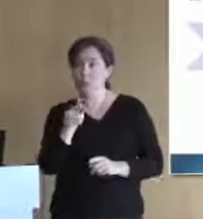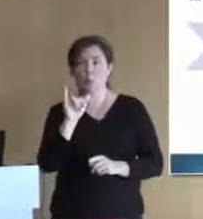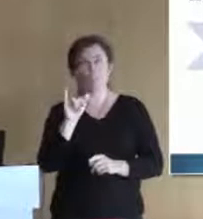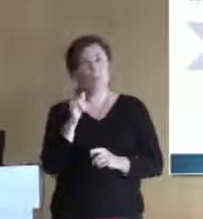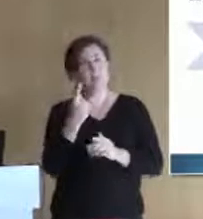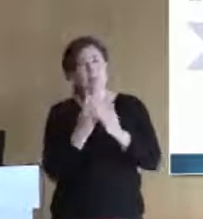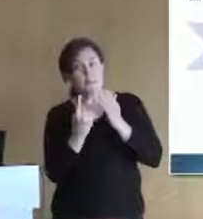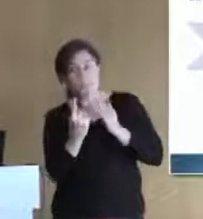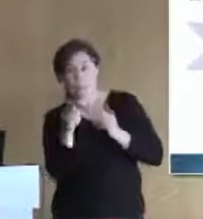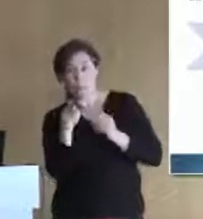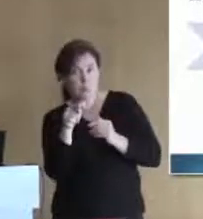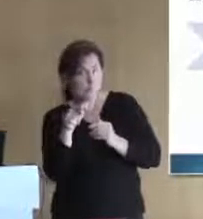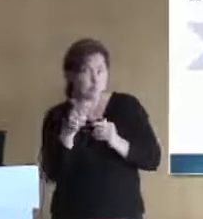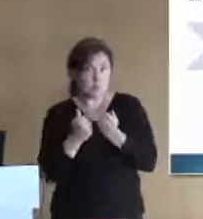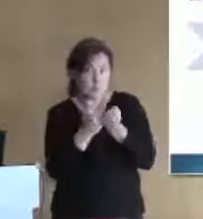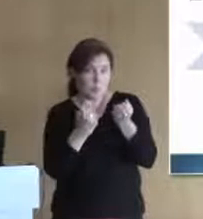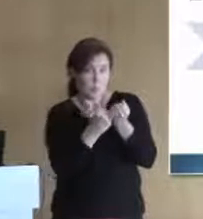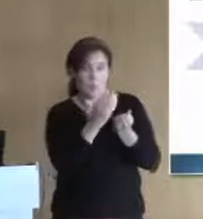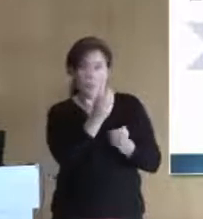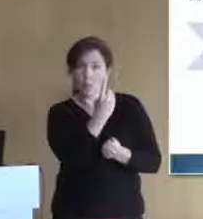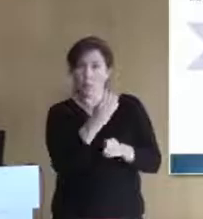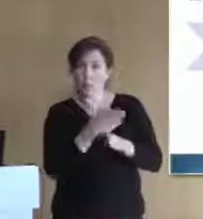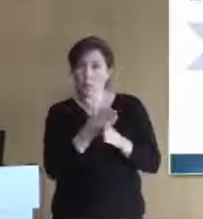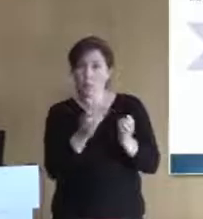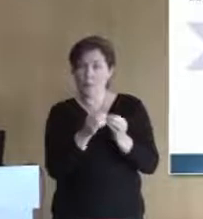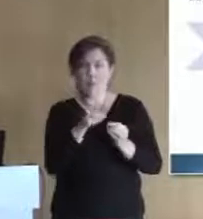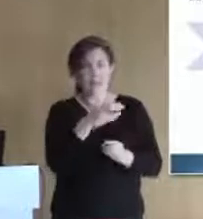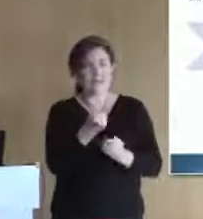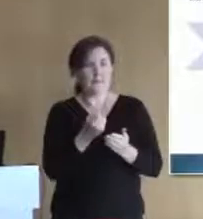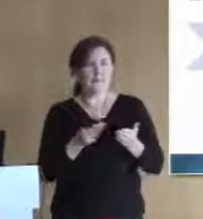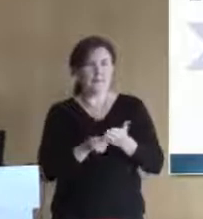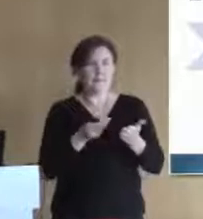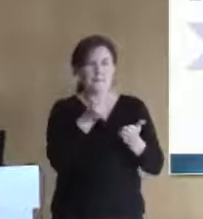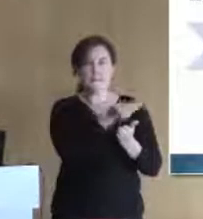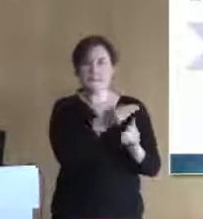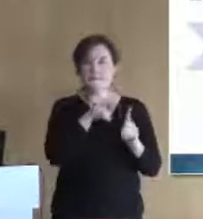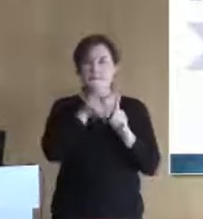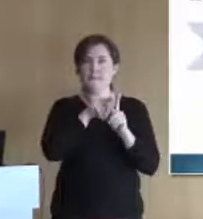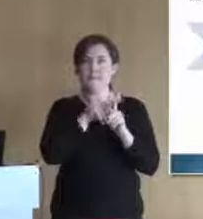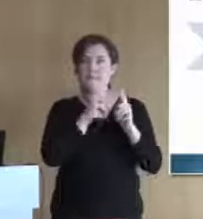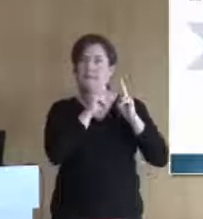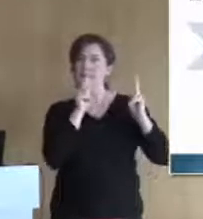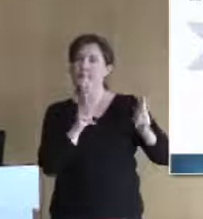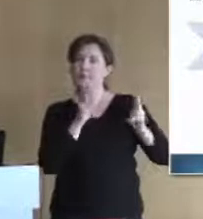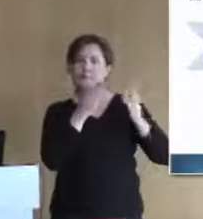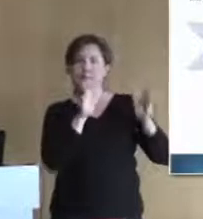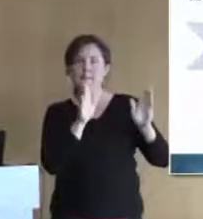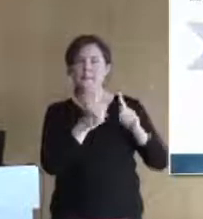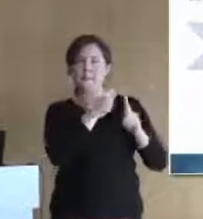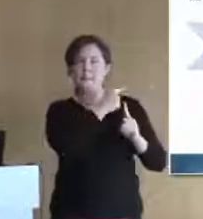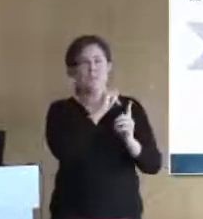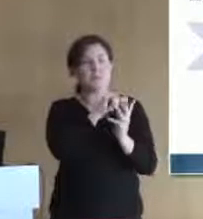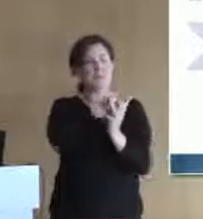point, their applications will get merged with the public housing applications. So if